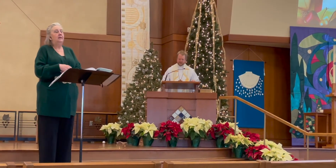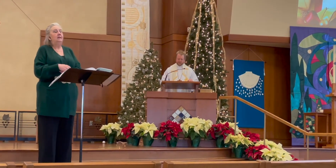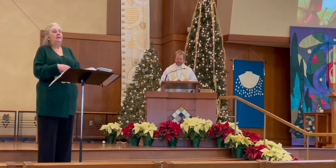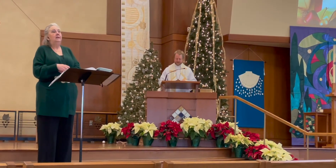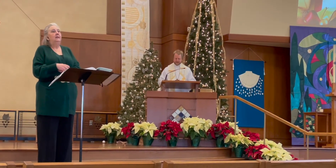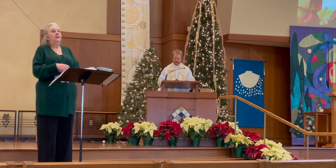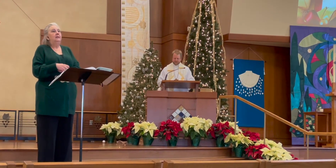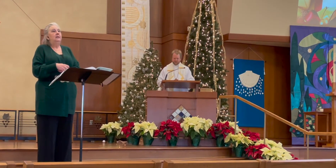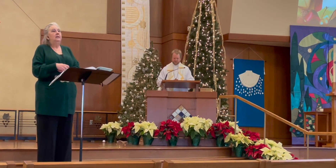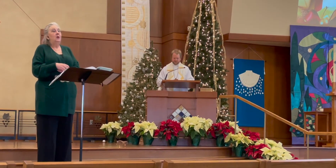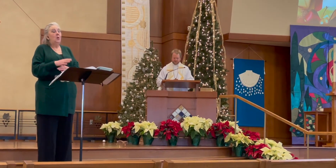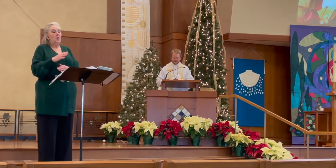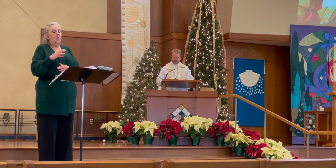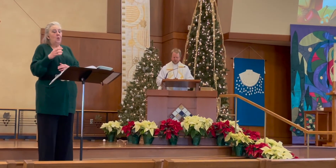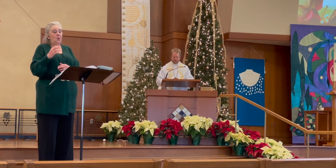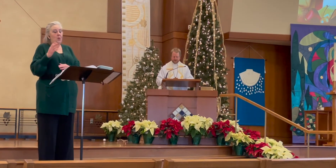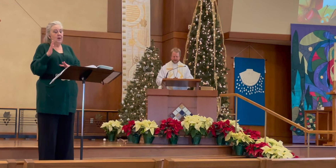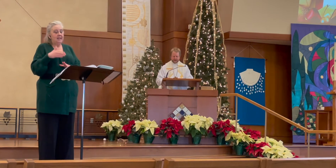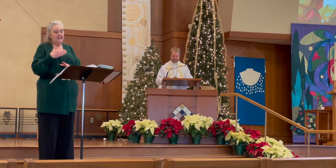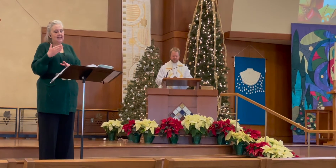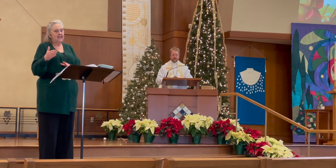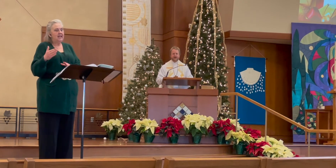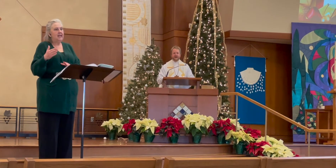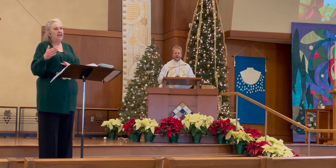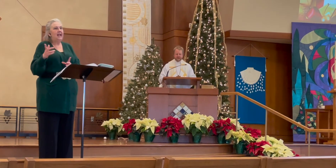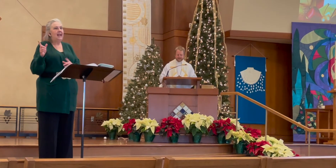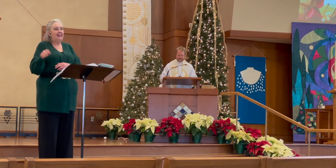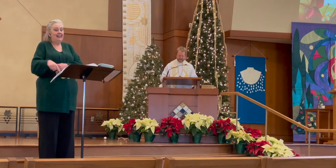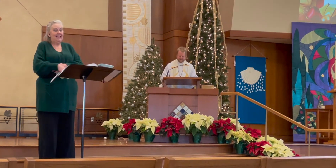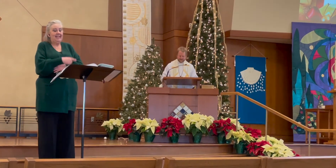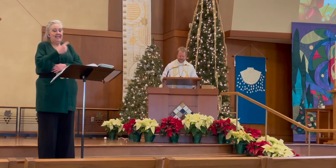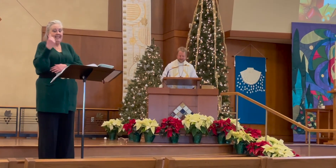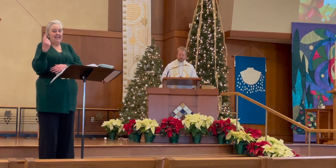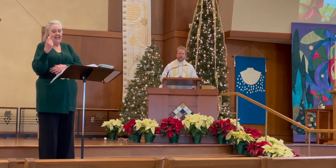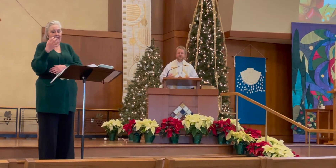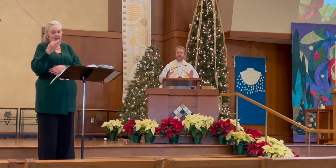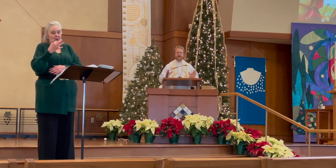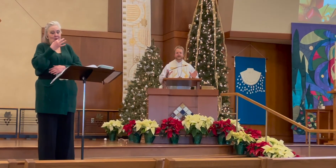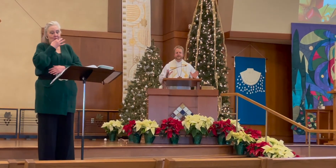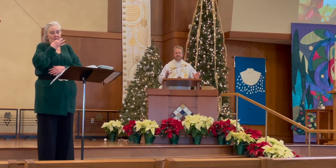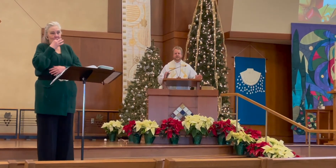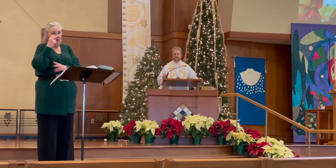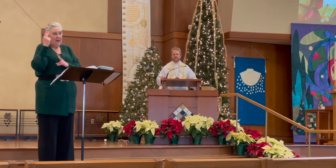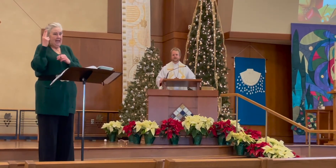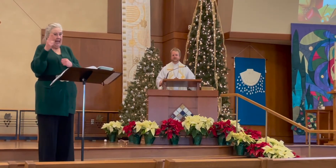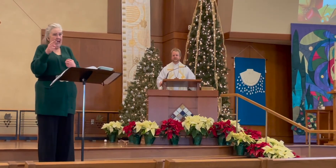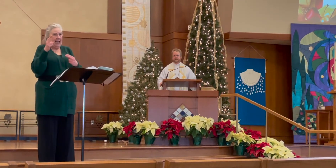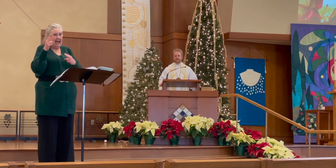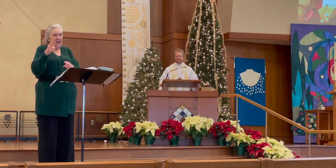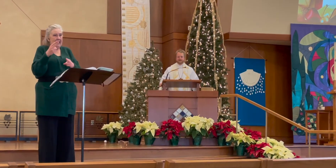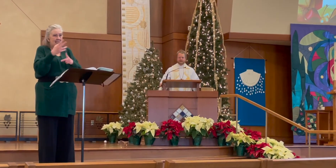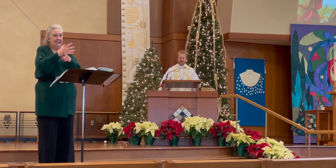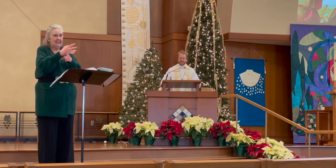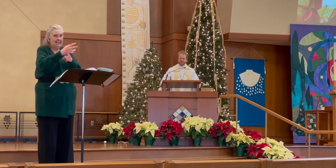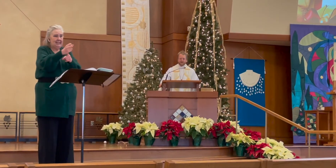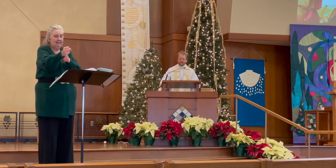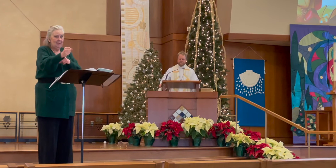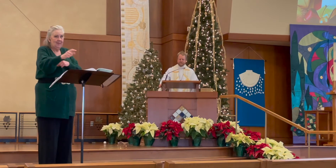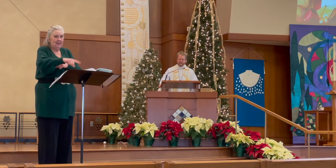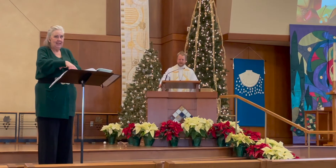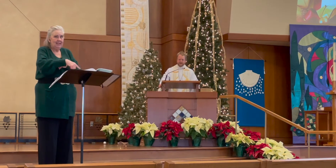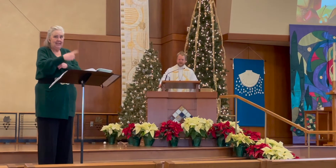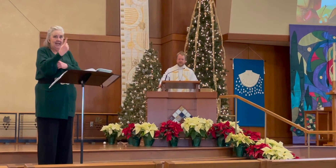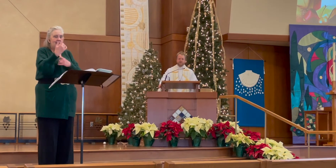And so we sing this fourth verse, lo, the days are hastening on, with haste the days have